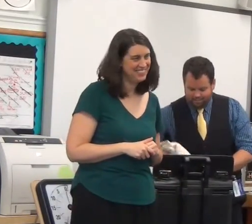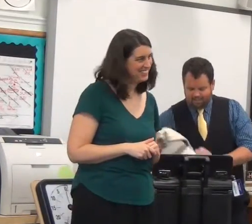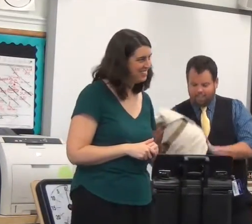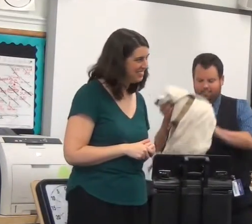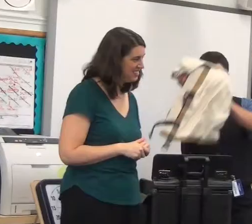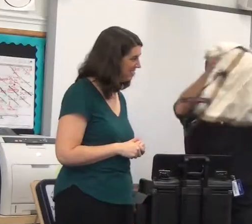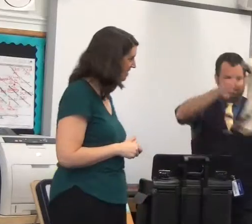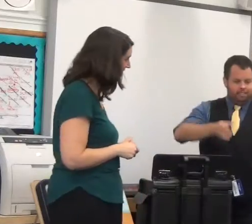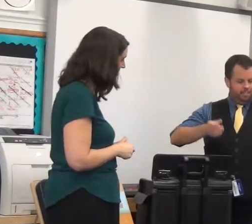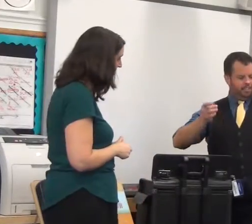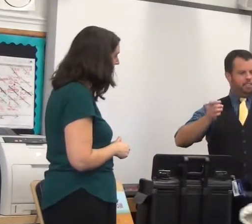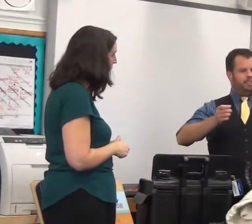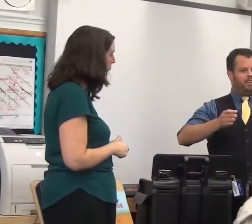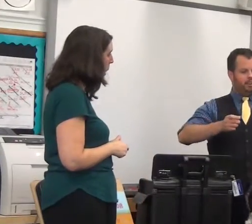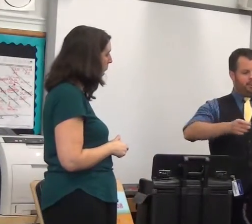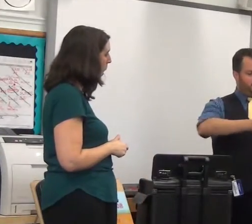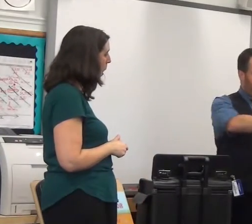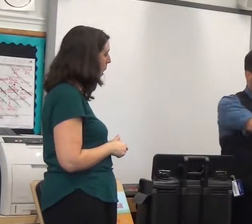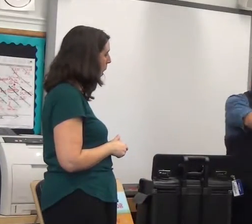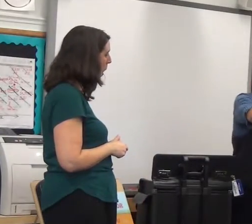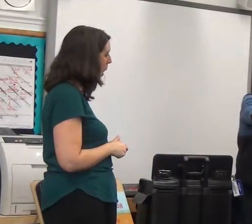Yay! Woohoo!